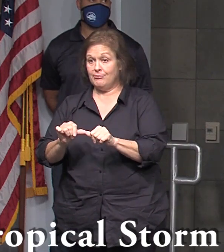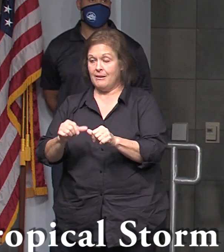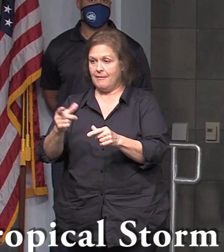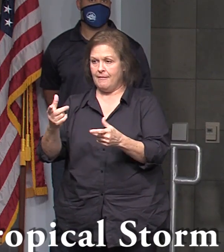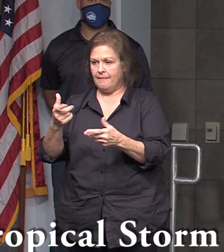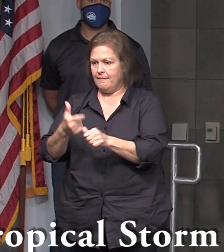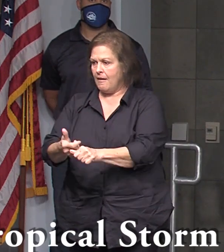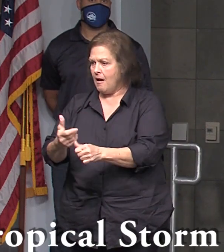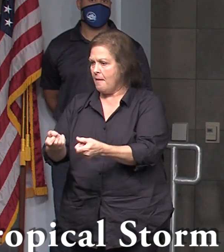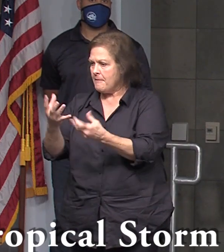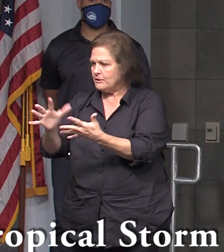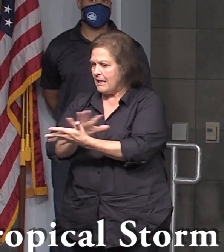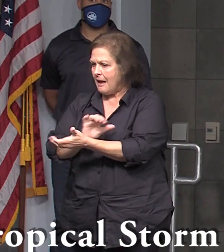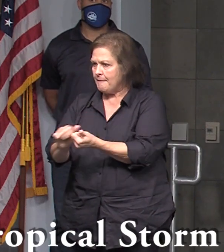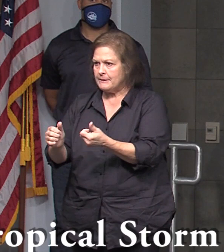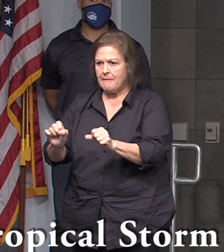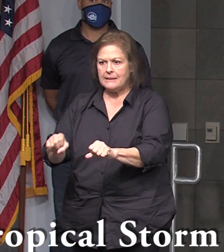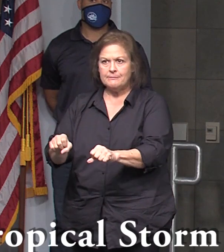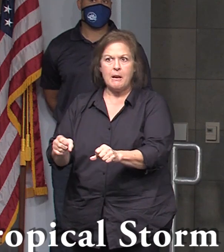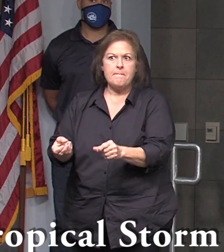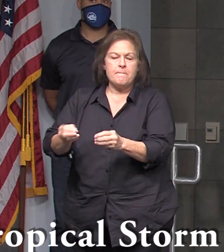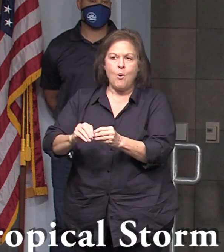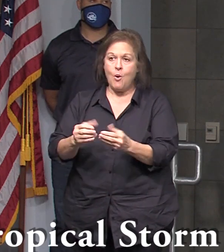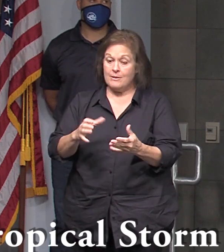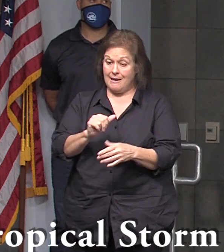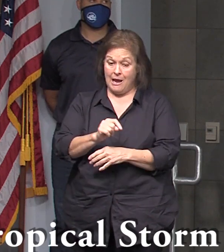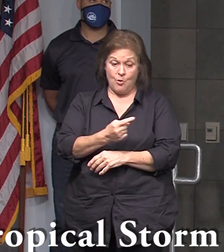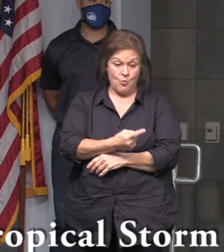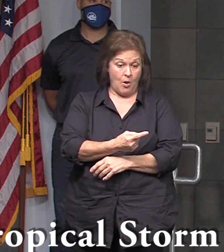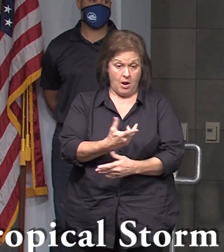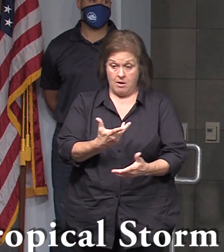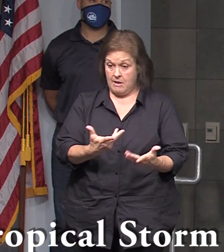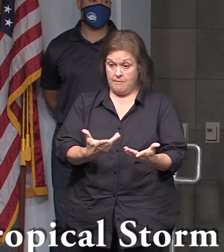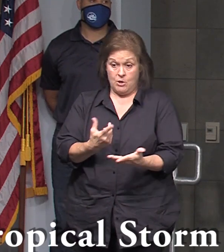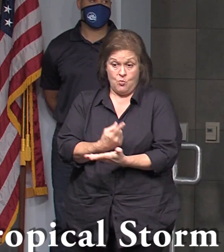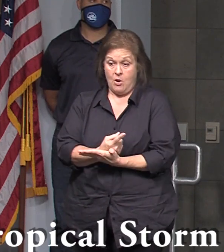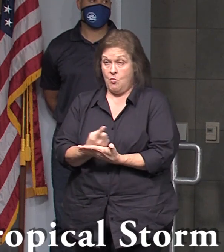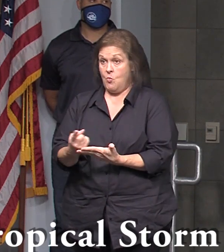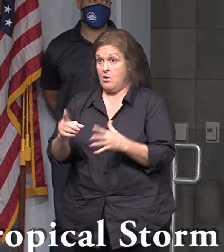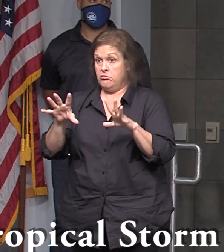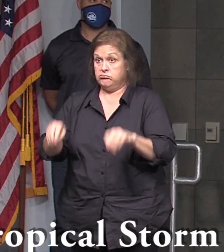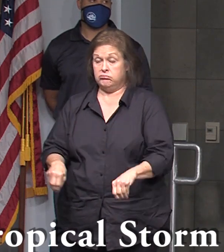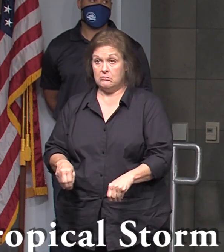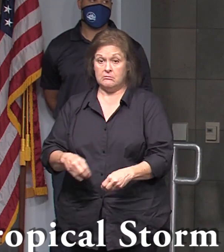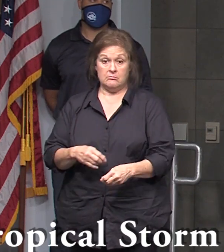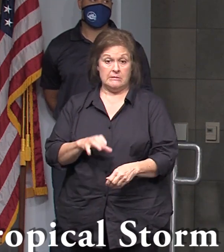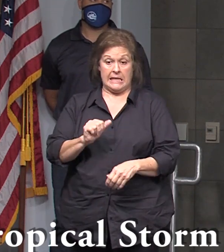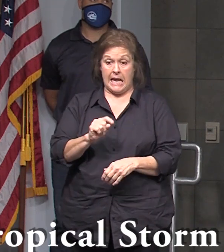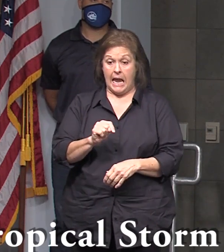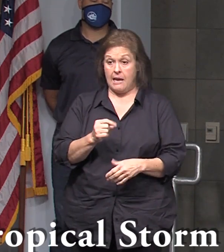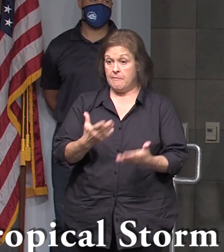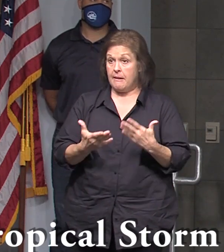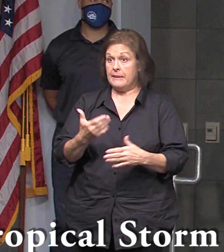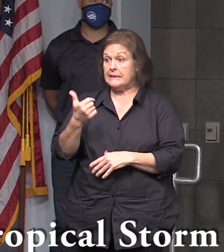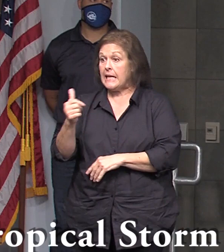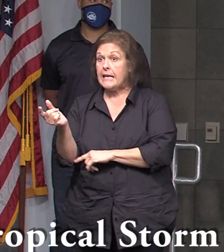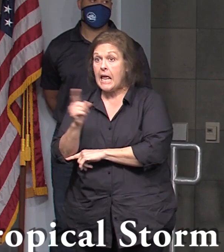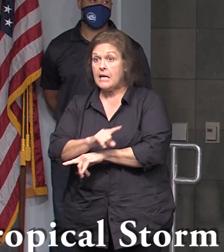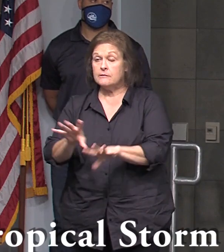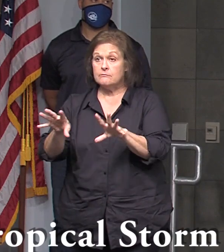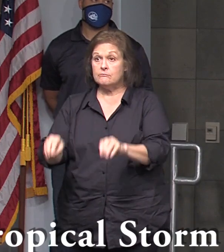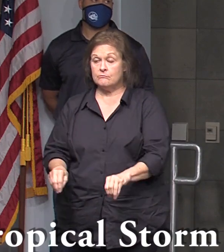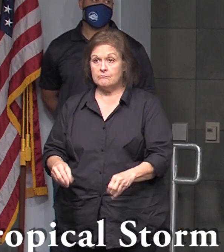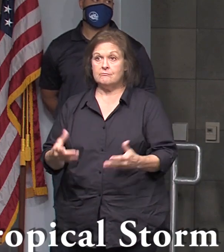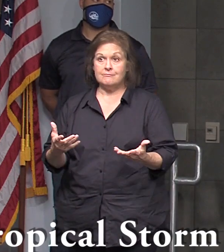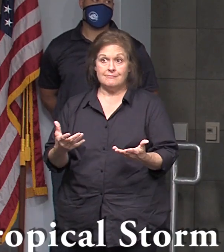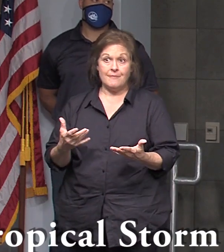damages that may go further than that. So be prepared for Category 1. It could be up to a week, right? Category 2, it could be 10 days. And that's for the majority